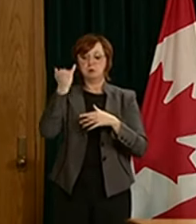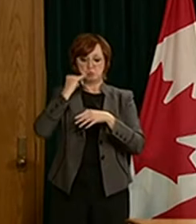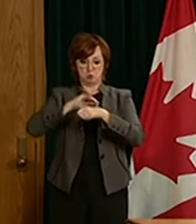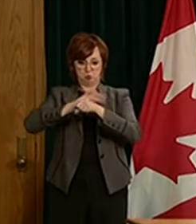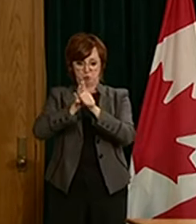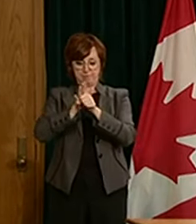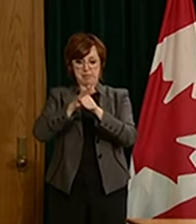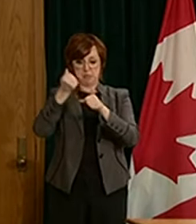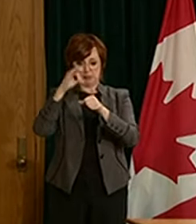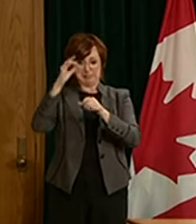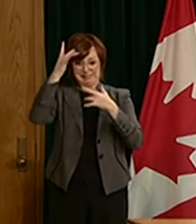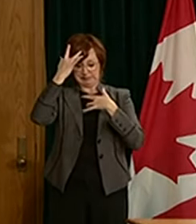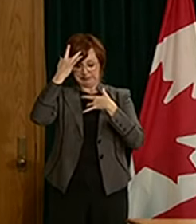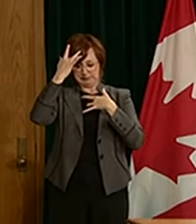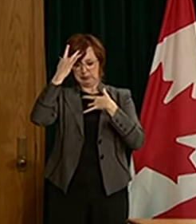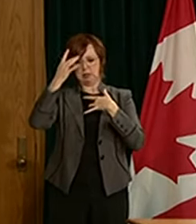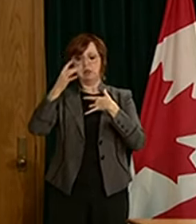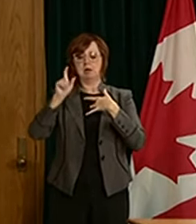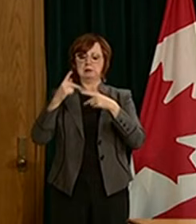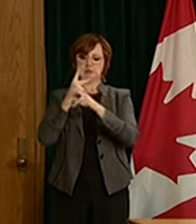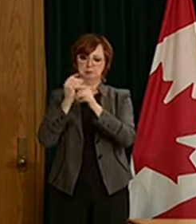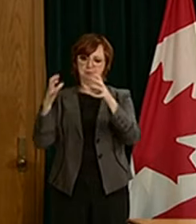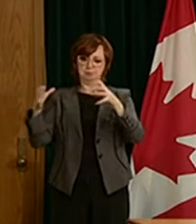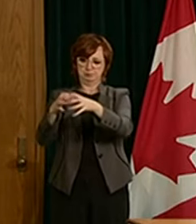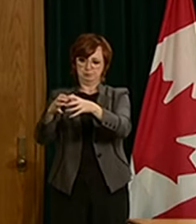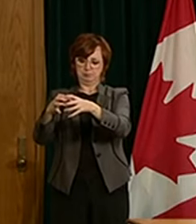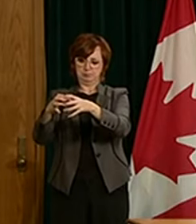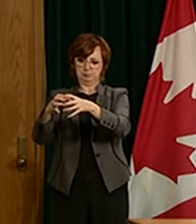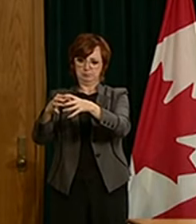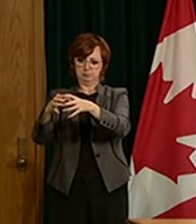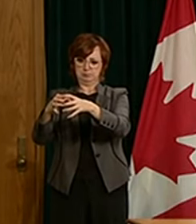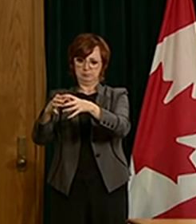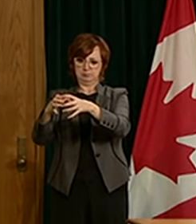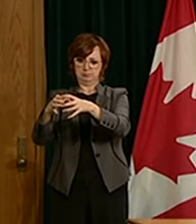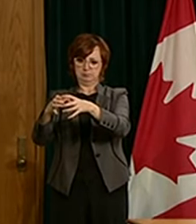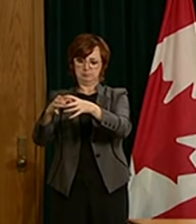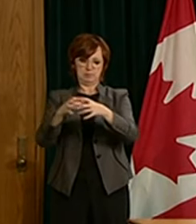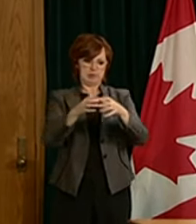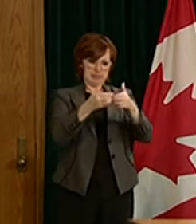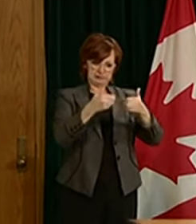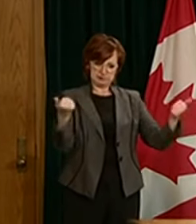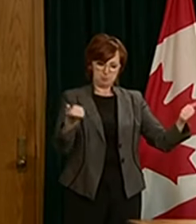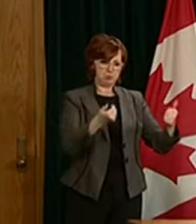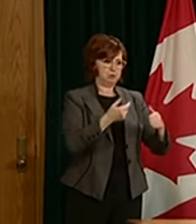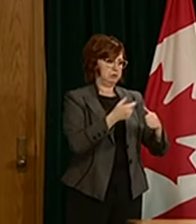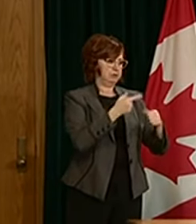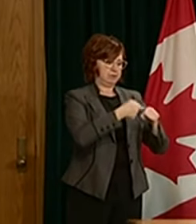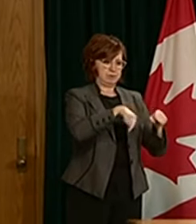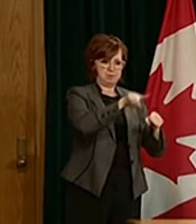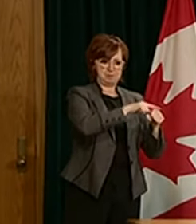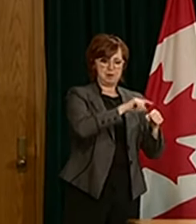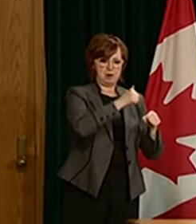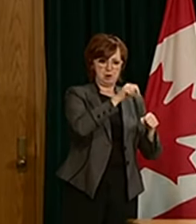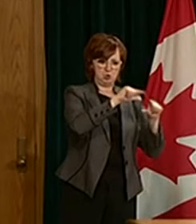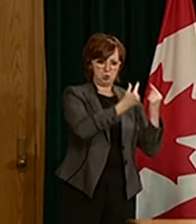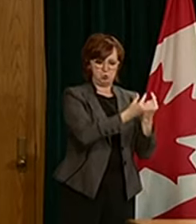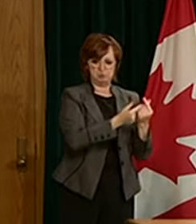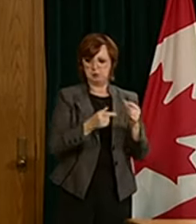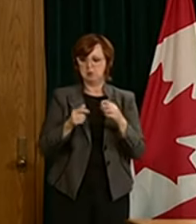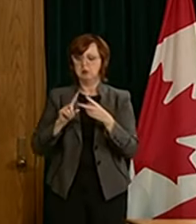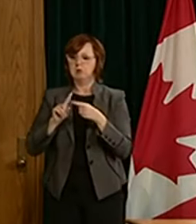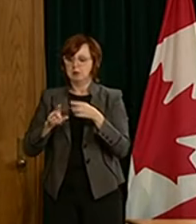unit level or ward level within facilities. It may also be by designating facilities as COVID-19 hospitals. We will also